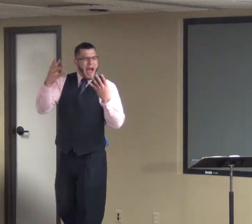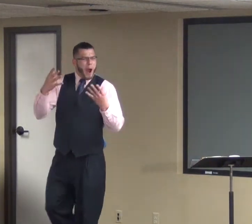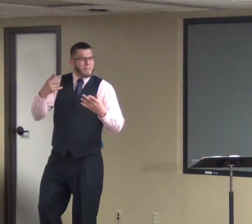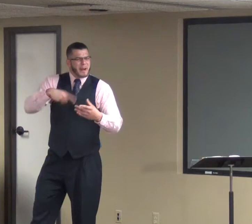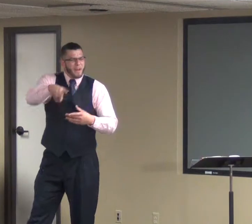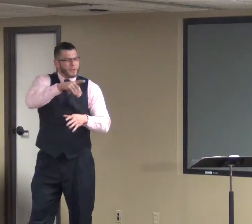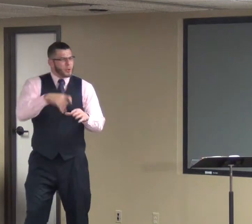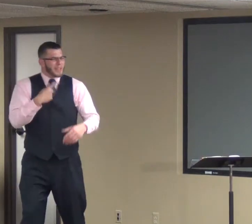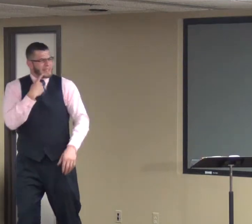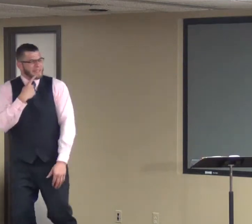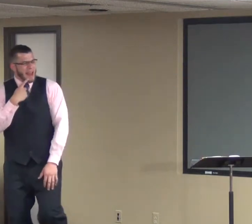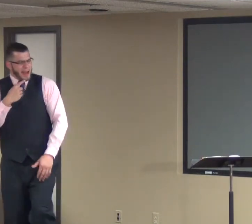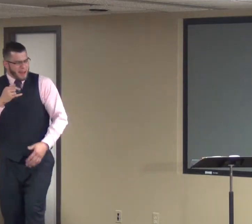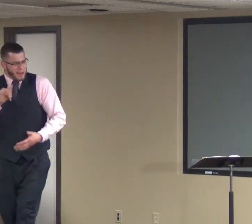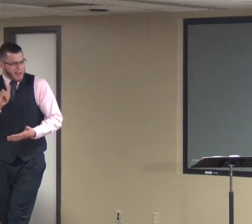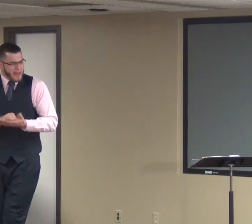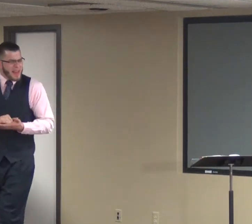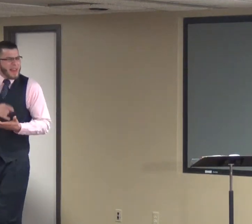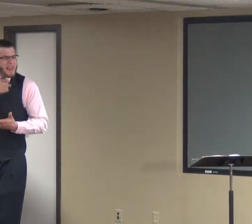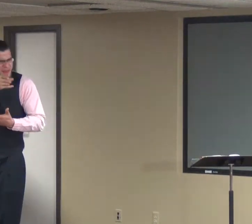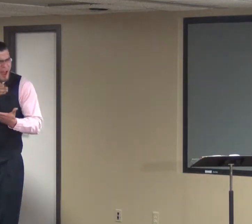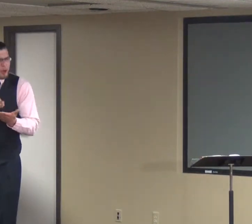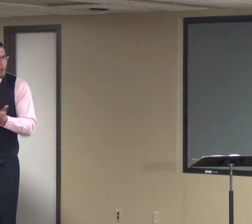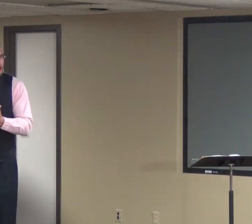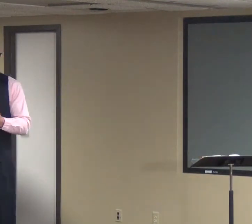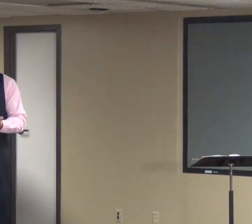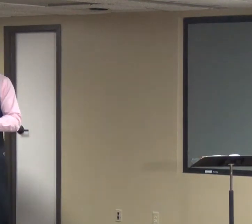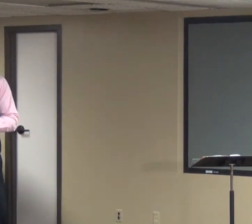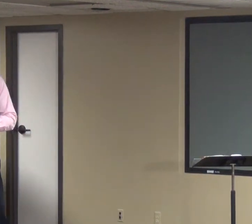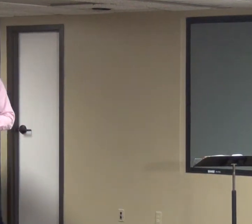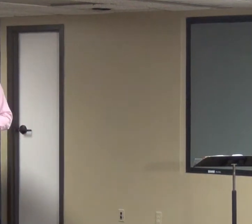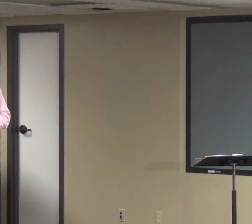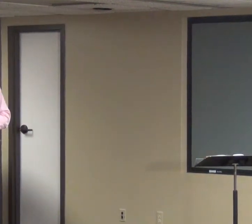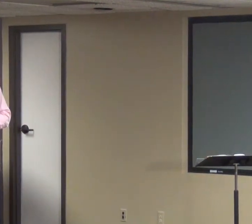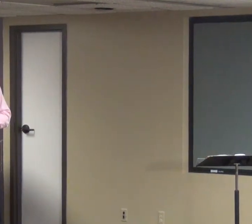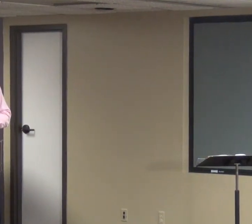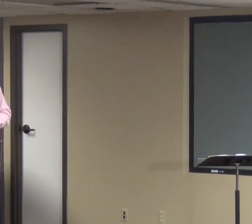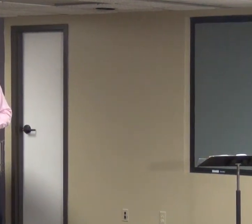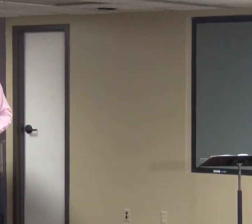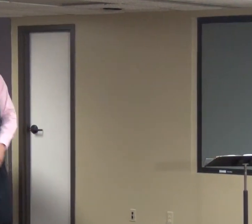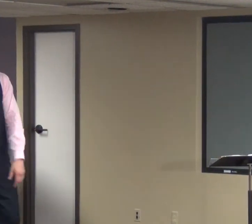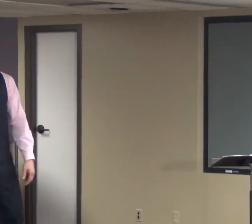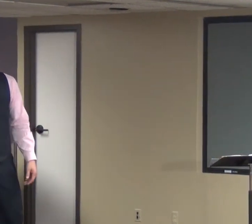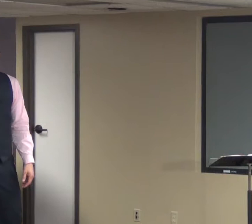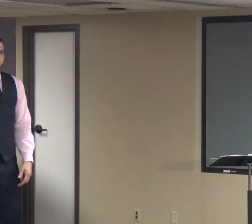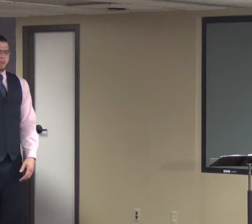How many of you can say that you would go through that for someone else?